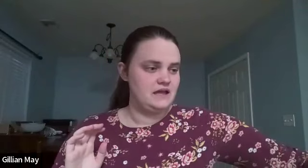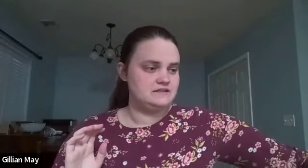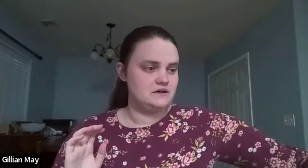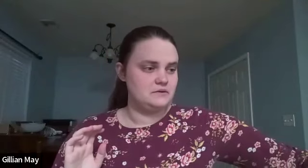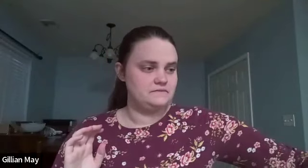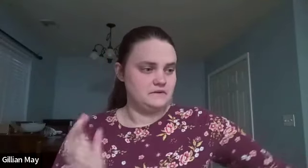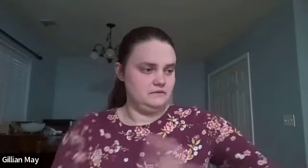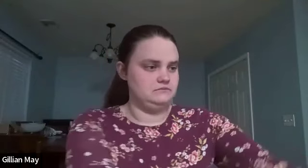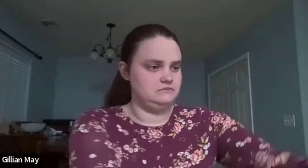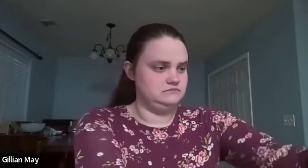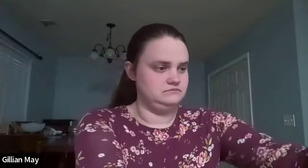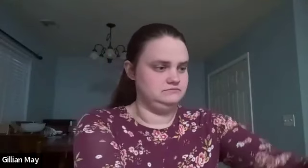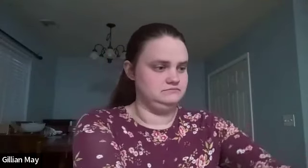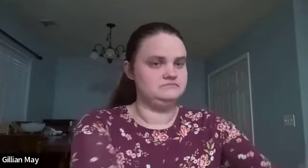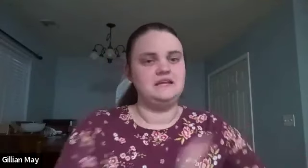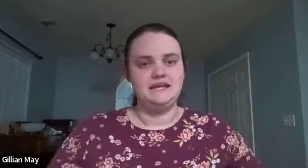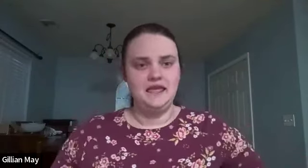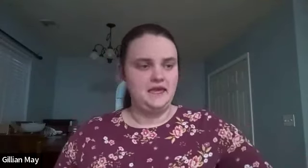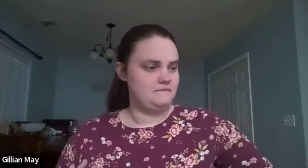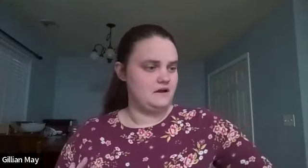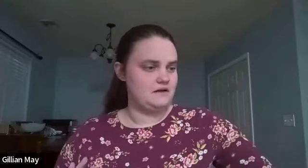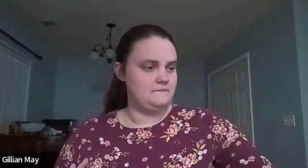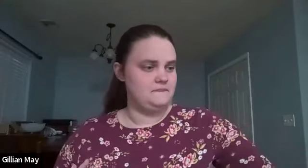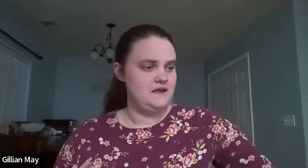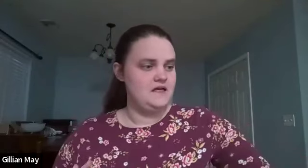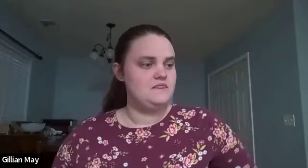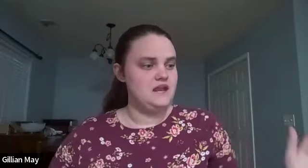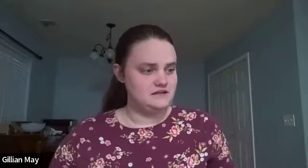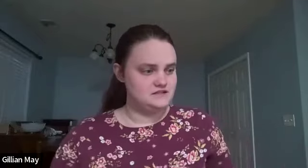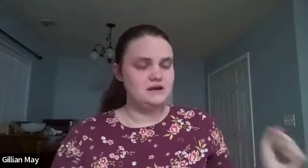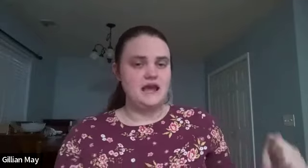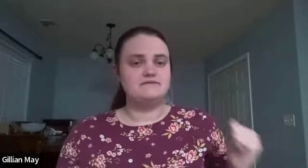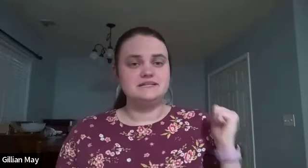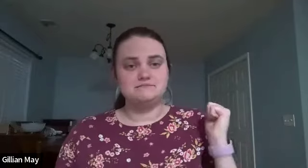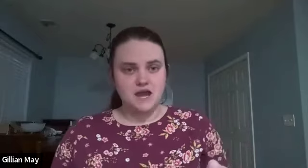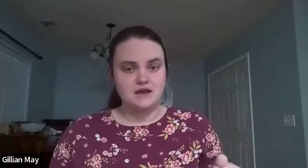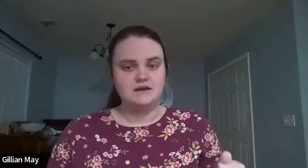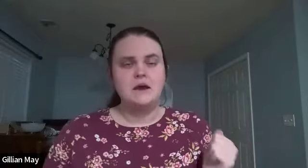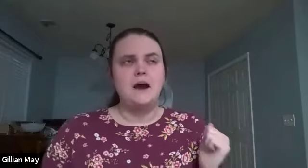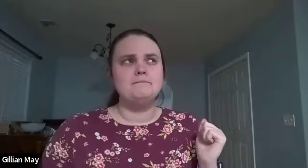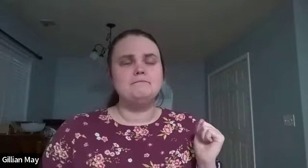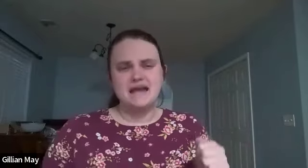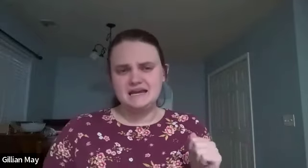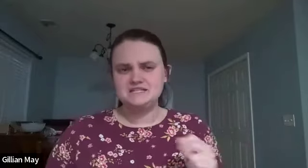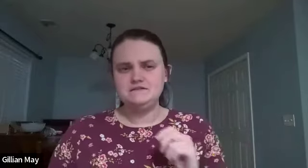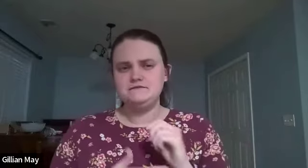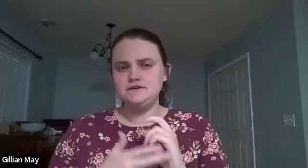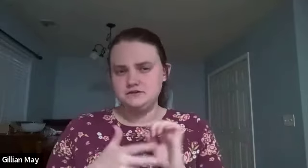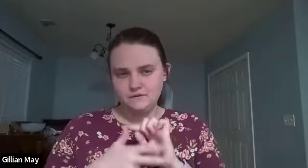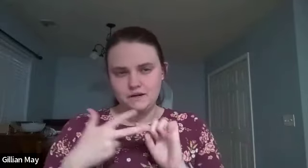And so, ooh, yeah. All right. The next one I have is mad. Mad has a few different ways